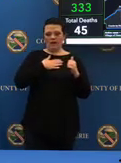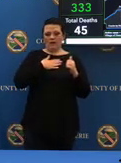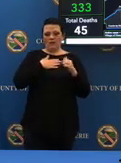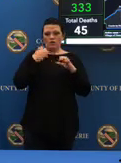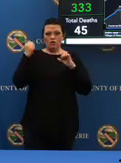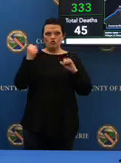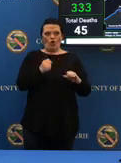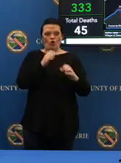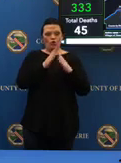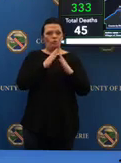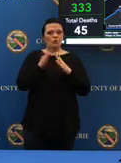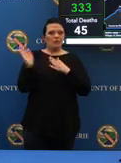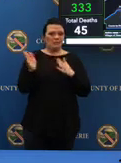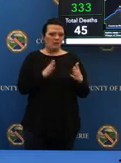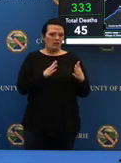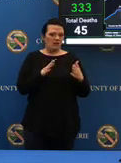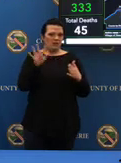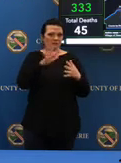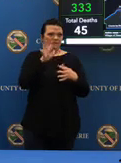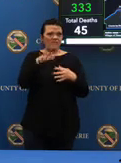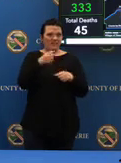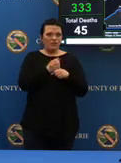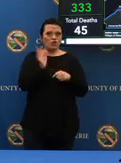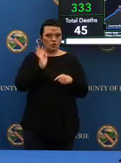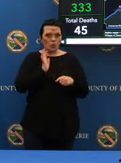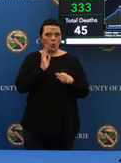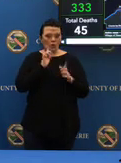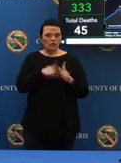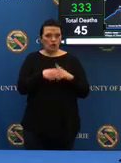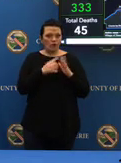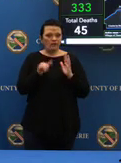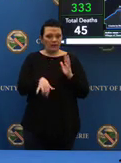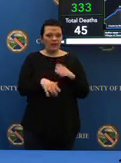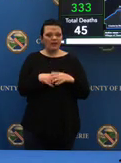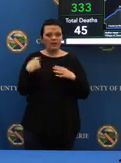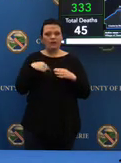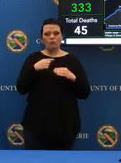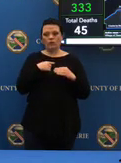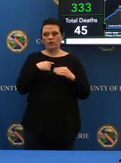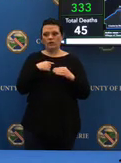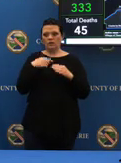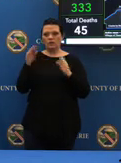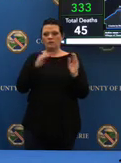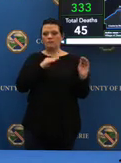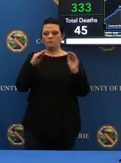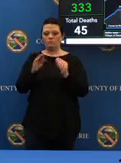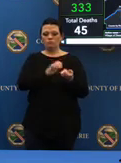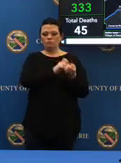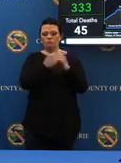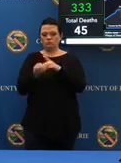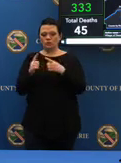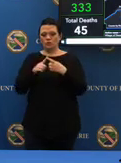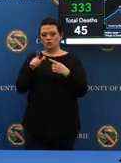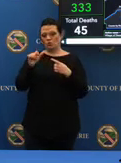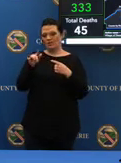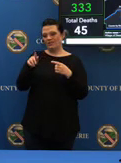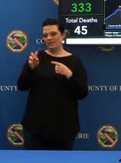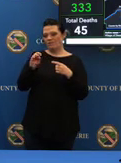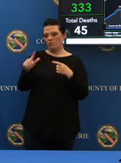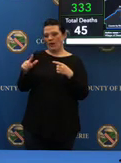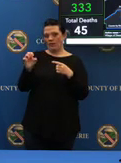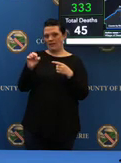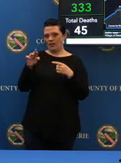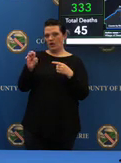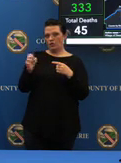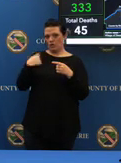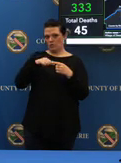stronger community plan approximately 5 years ago. And we moved that into the Live Well Erie plan, which we officially announced and rolled out last